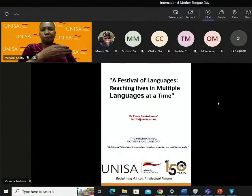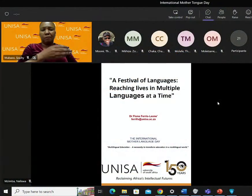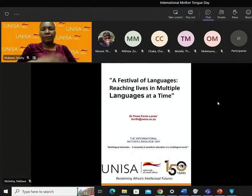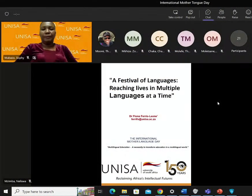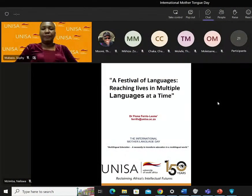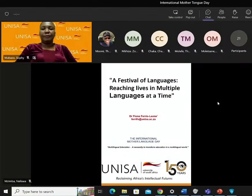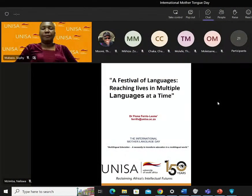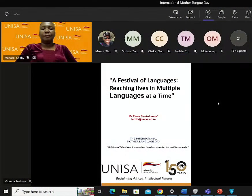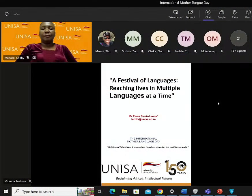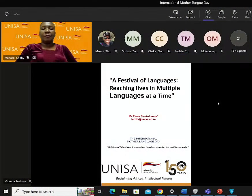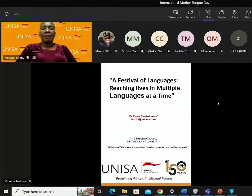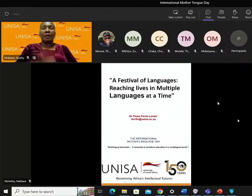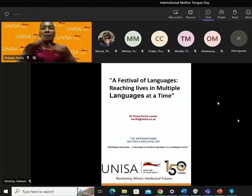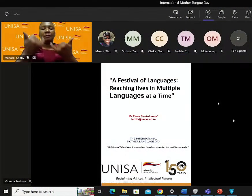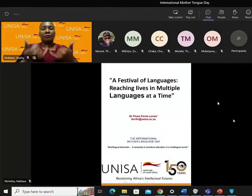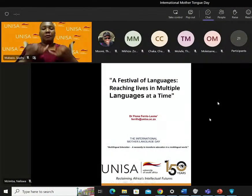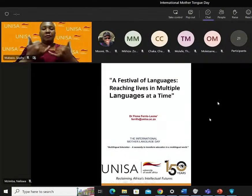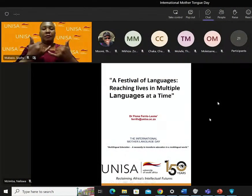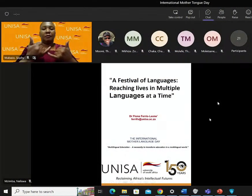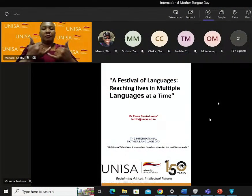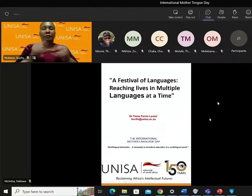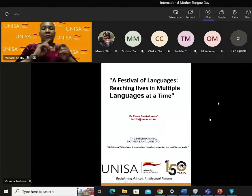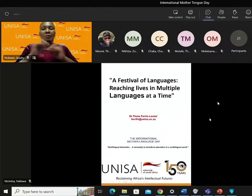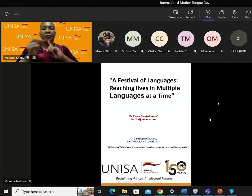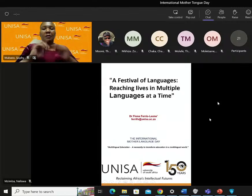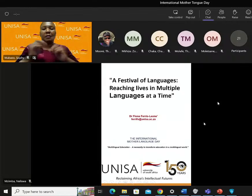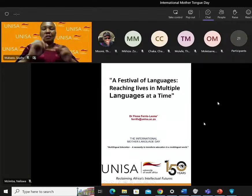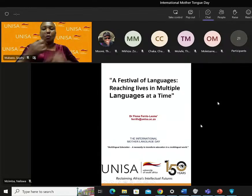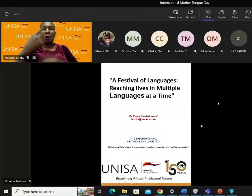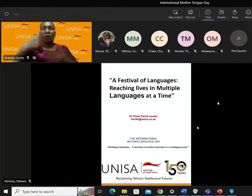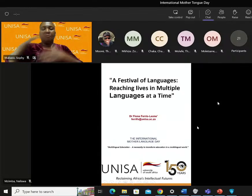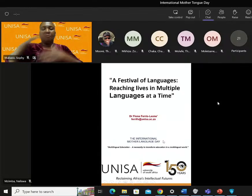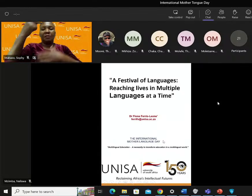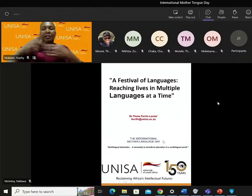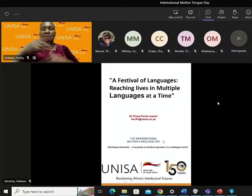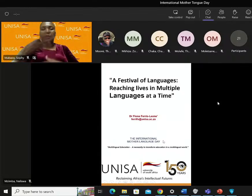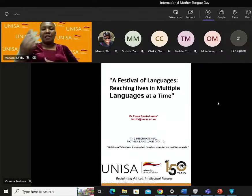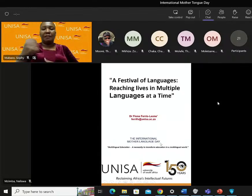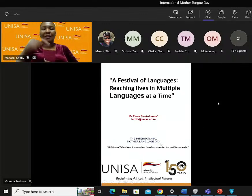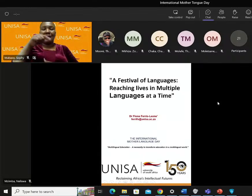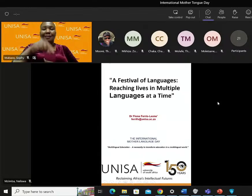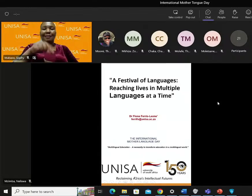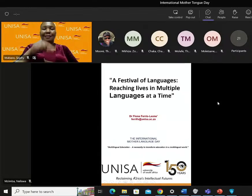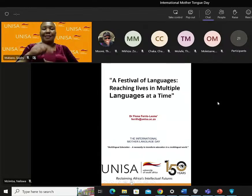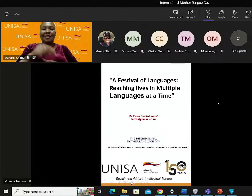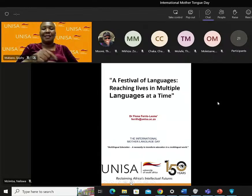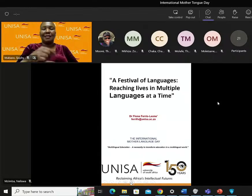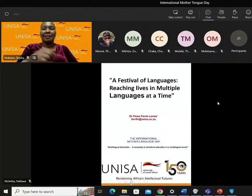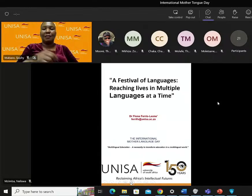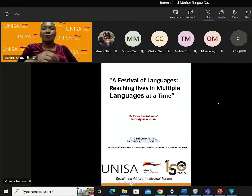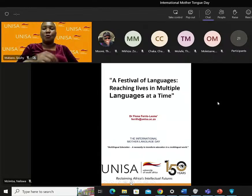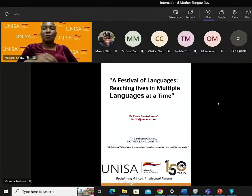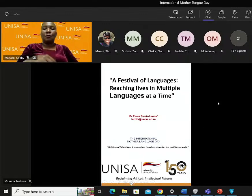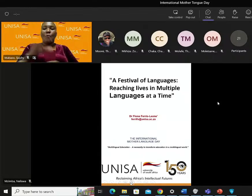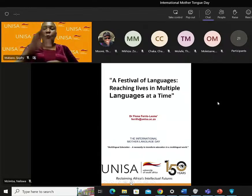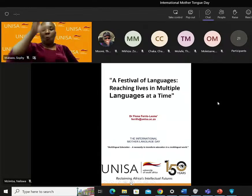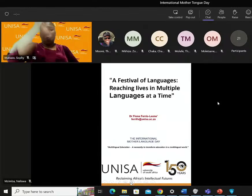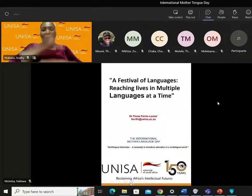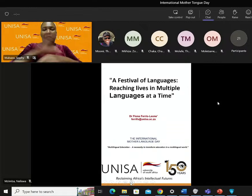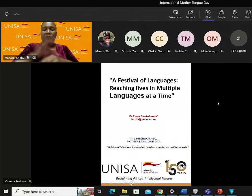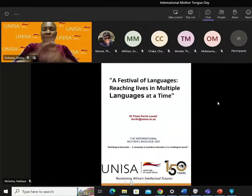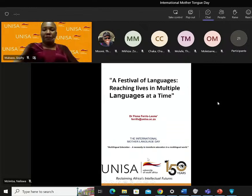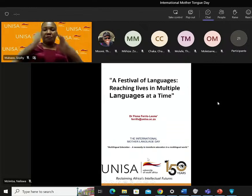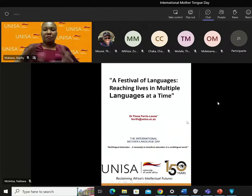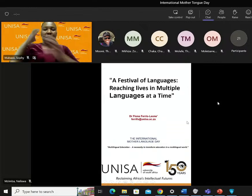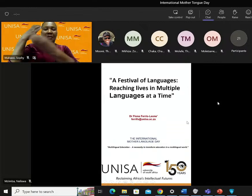Okay, so today I'm going to talk about one of the projects that we have in the CHS faculty. The project's called